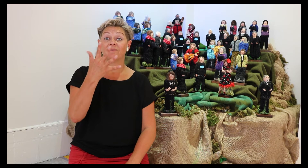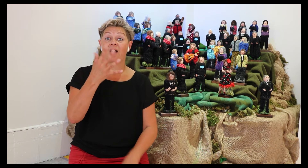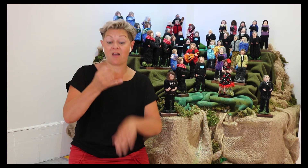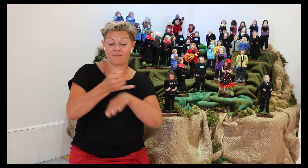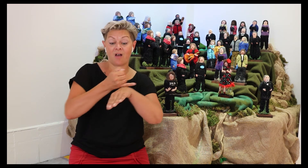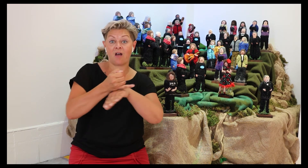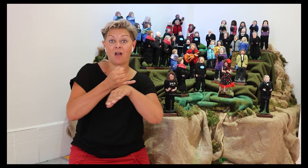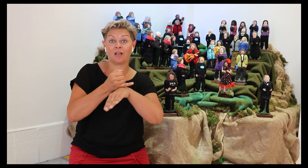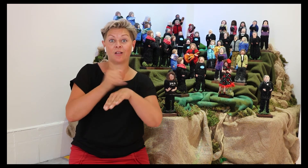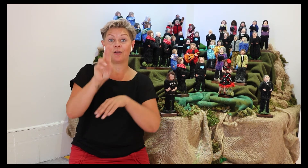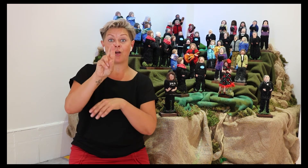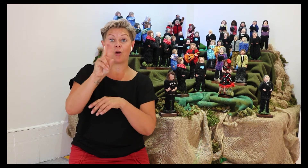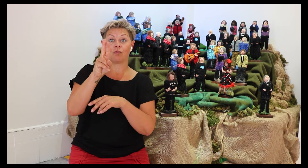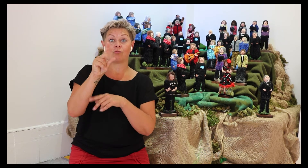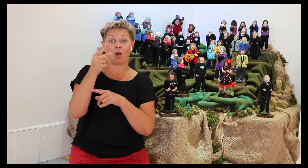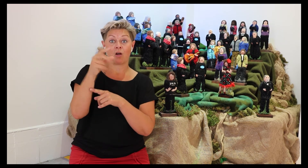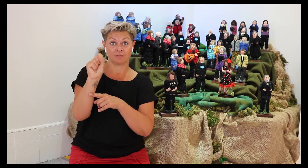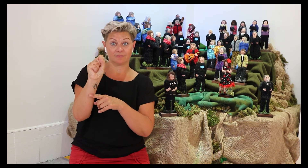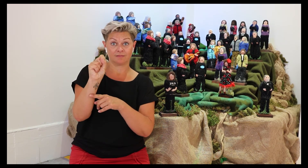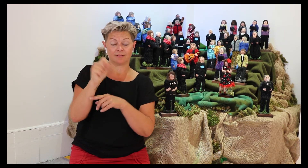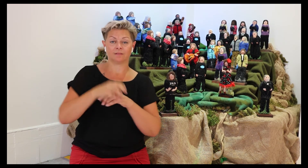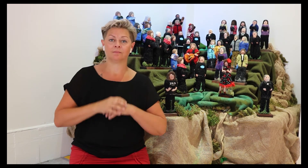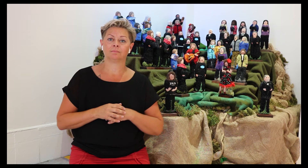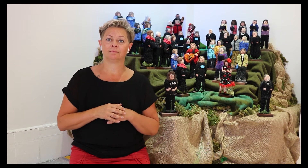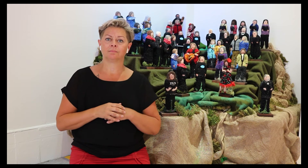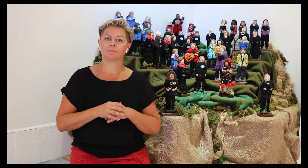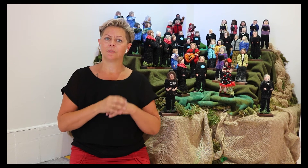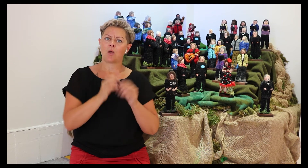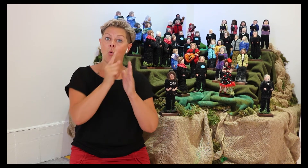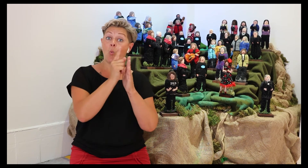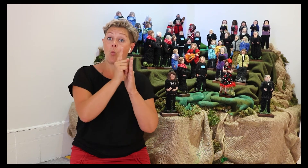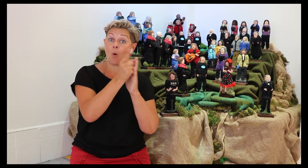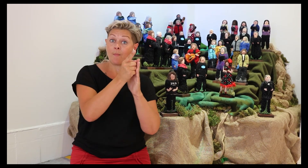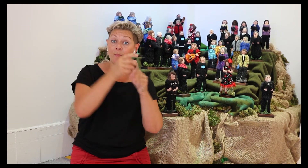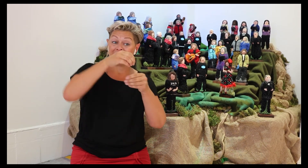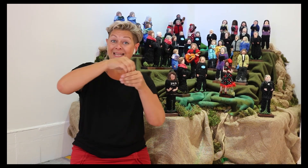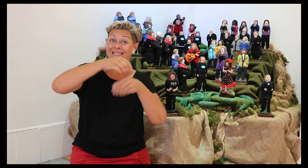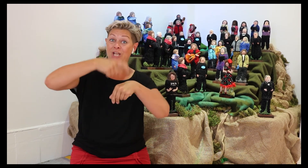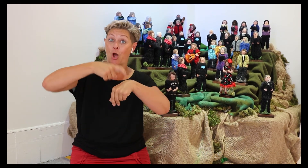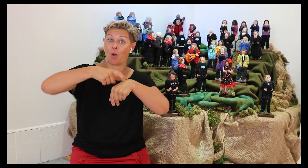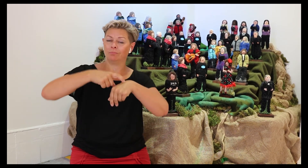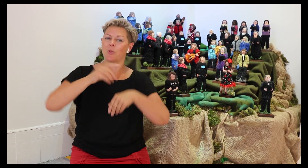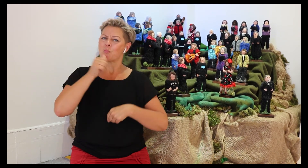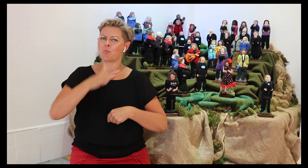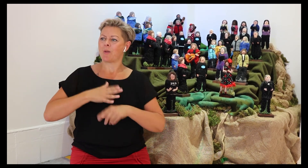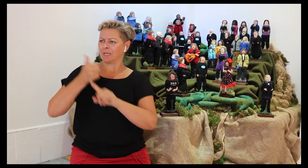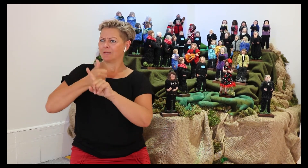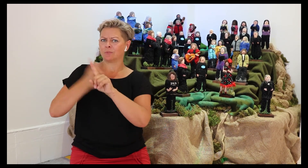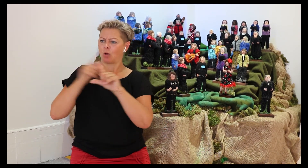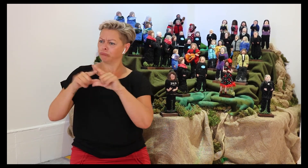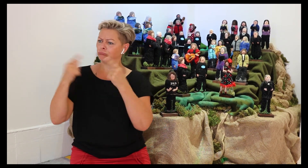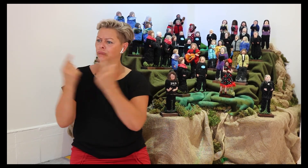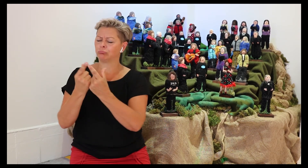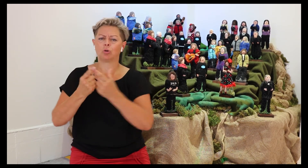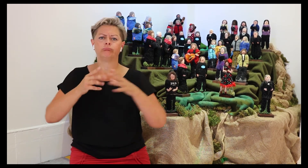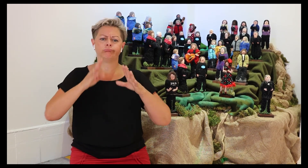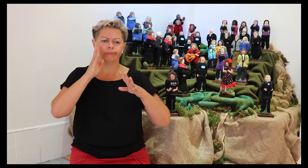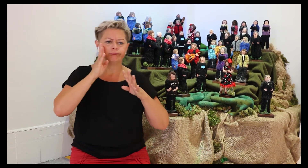5 Island Rugs. A Moment in Time was created by a group of women, many of whom are members of the